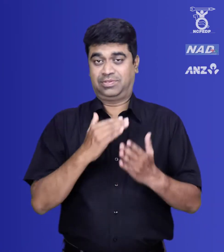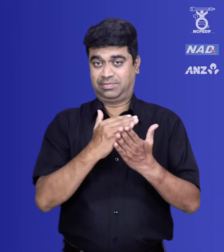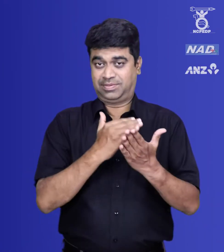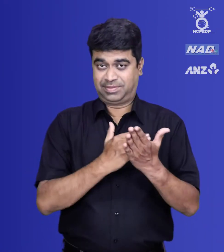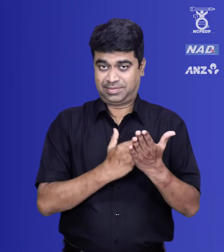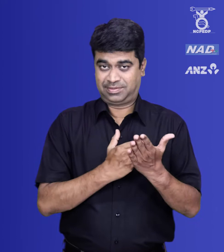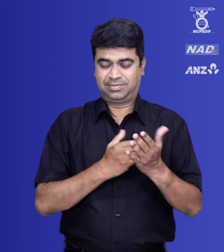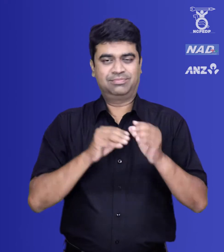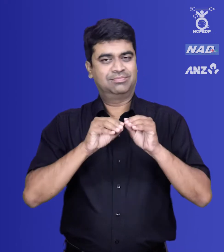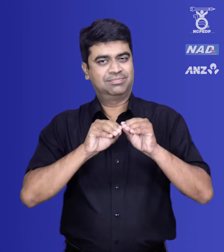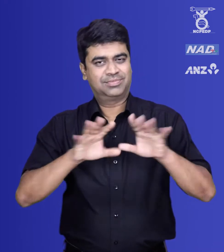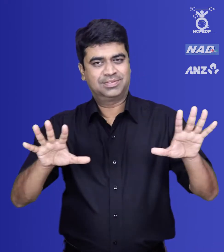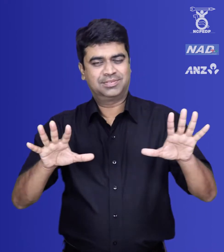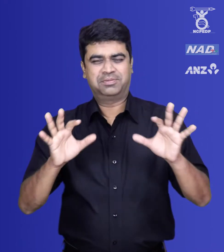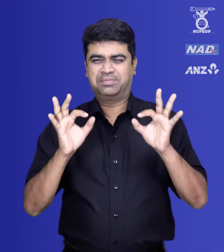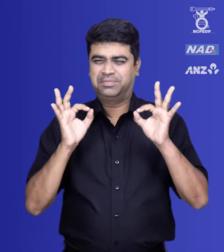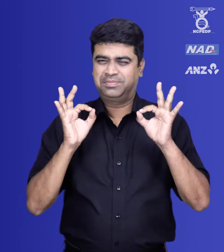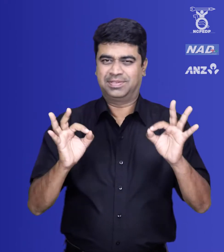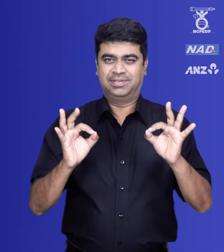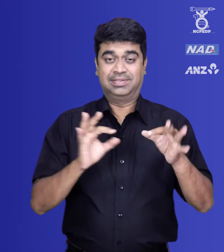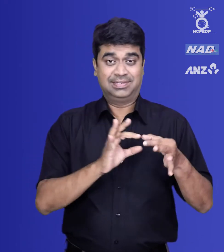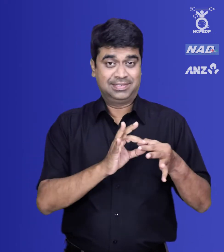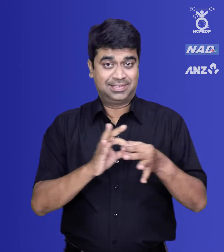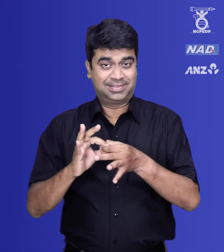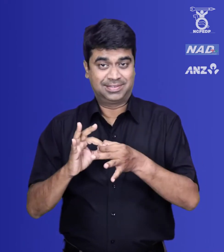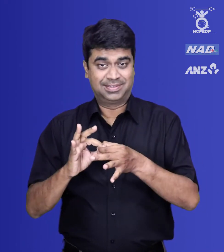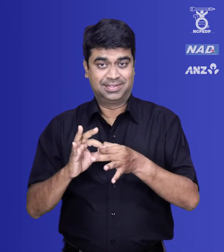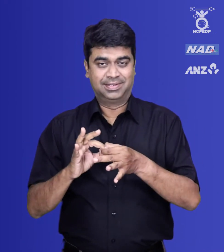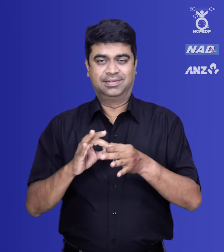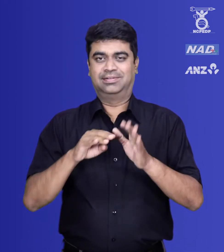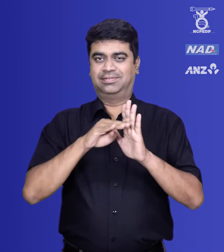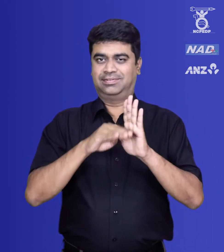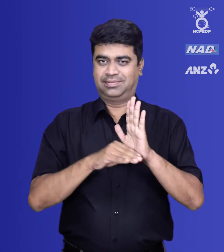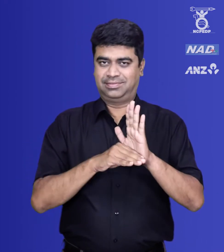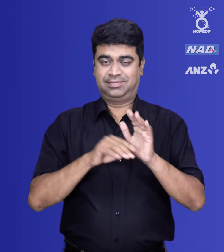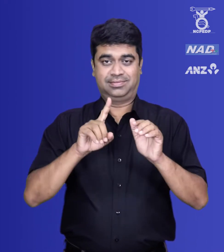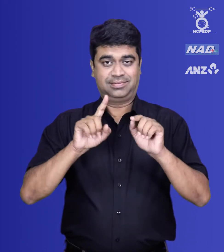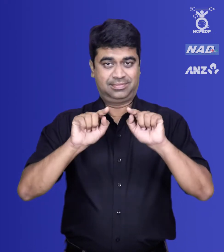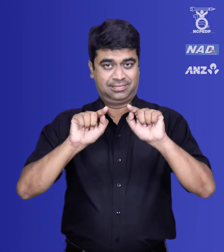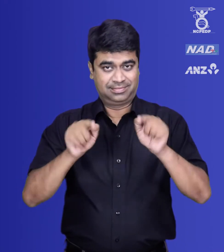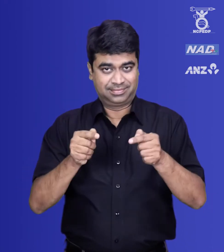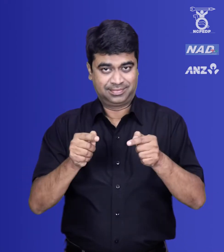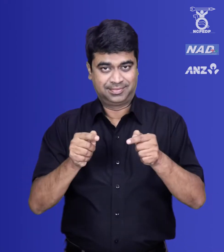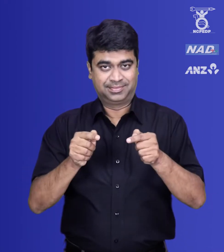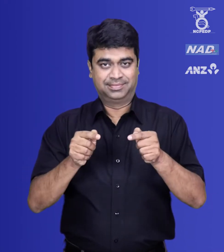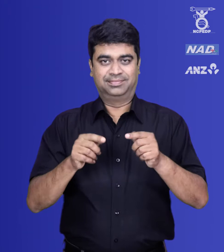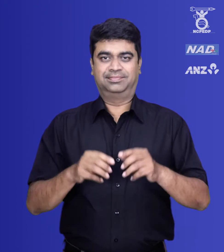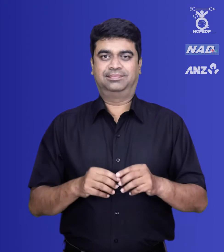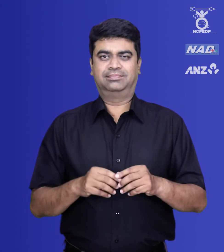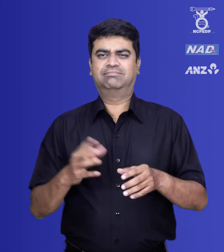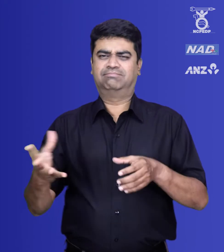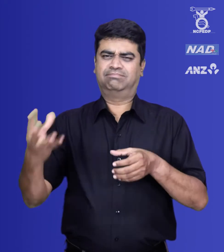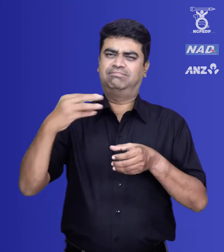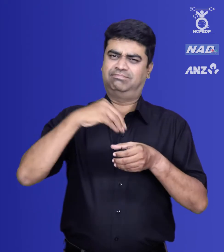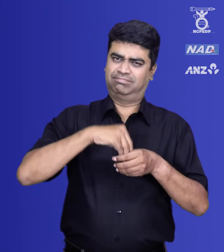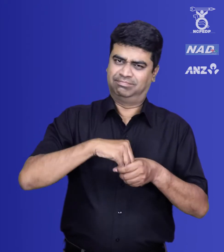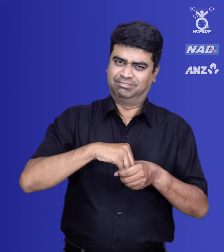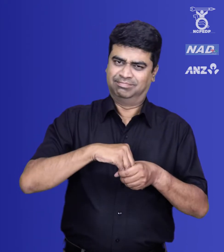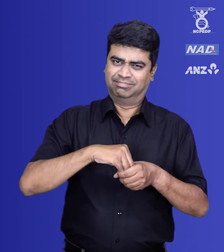The programs and campaigns specified under subsection 1 shall also promote